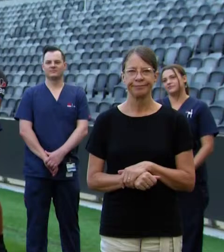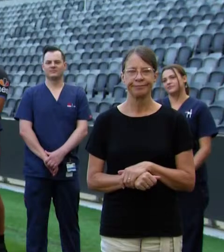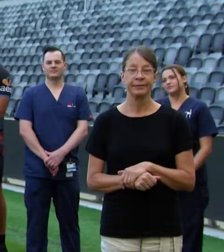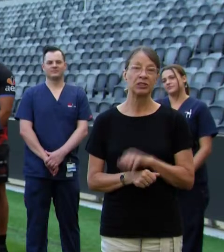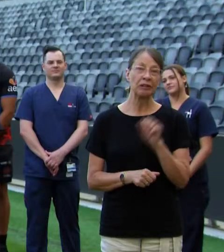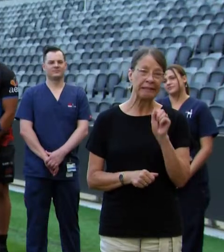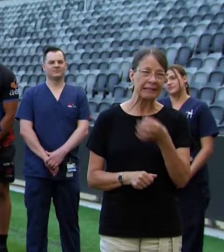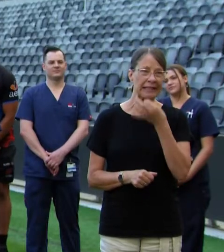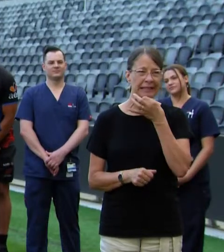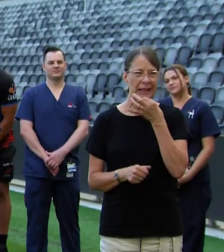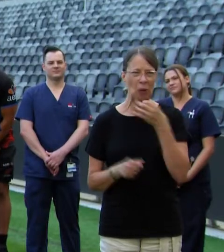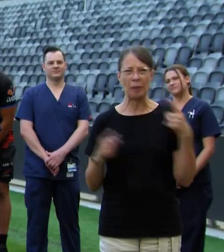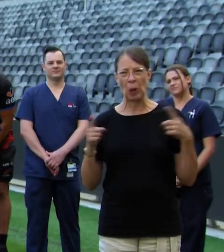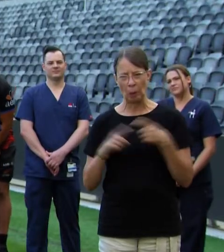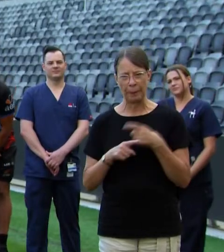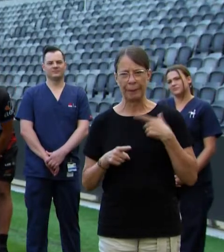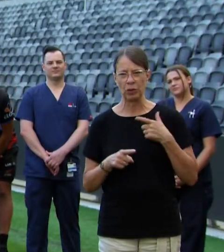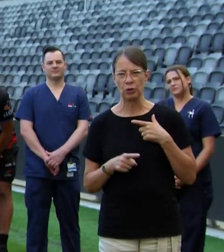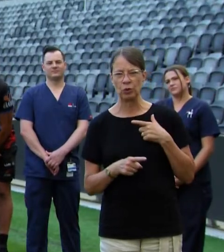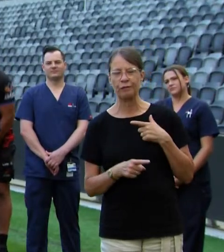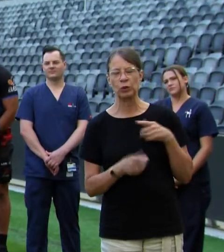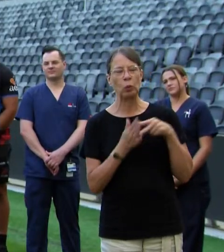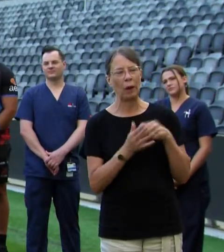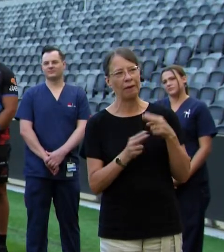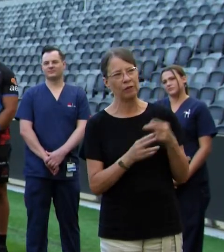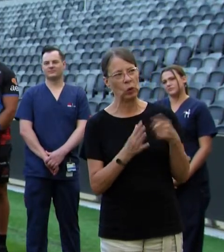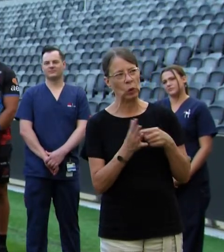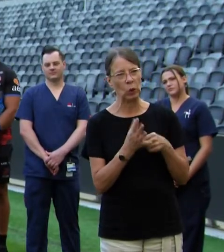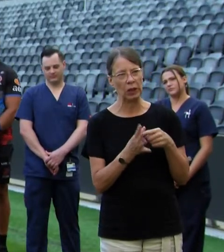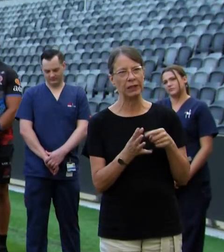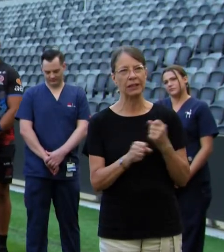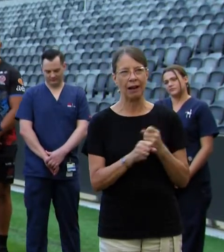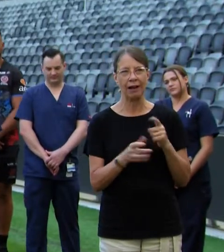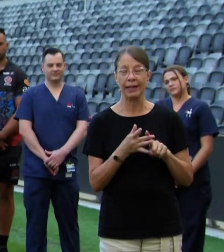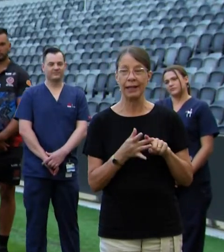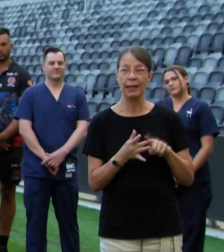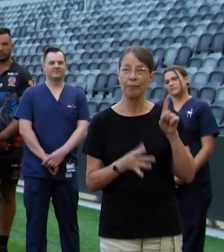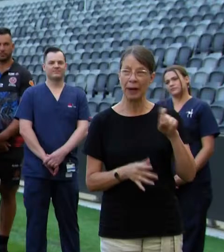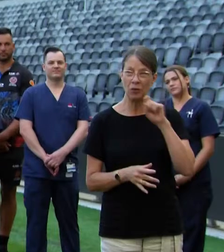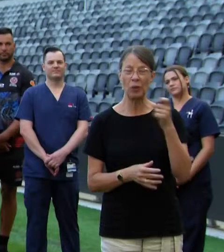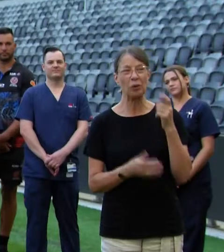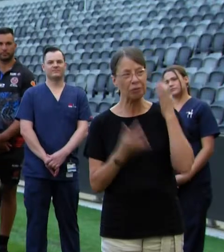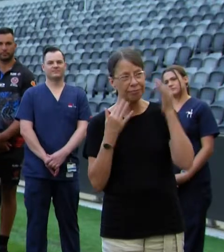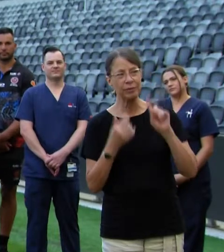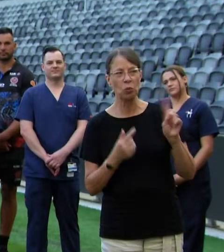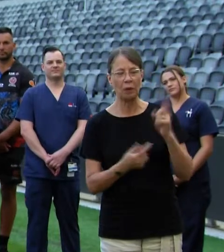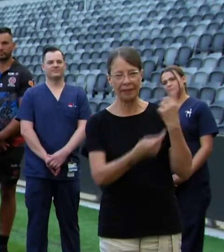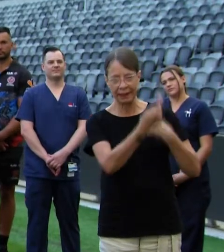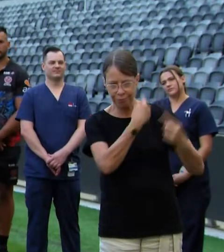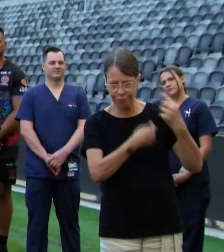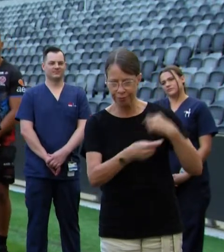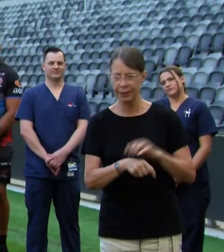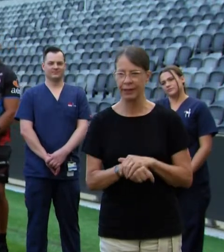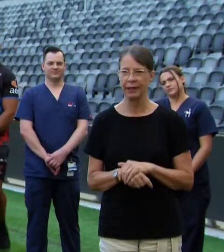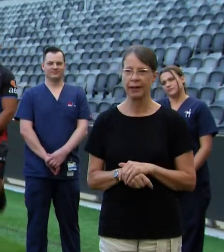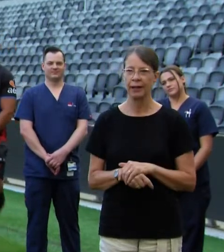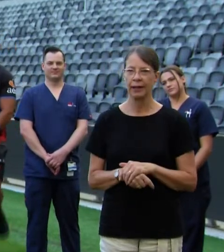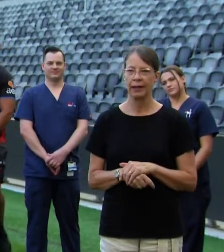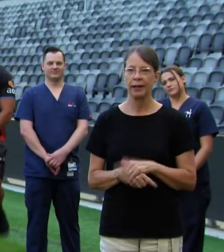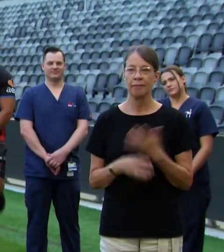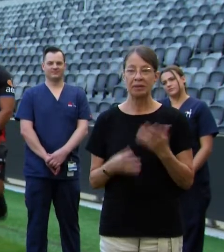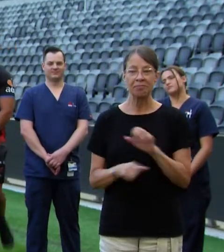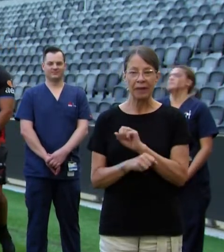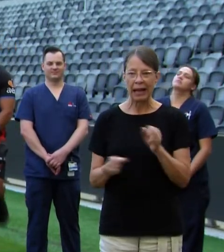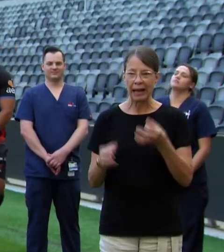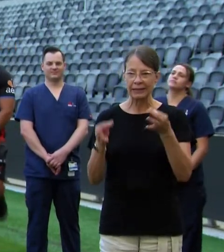complicated by the ATAGI advice, but we'll consider it. And ultimately what we continue to do in our state for our people, so